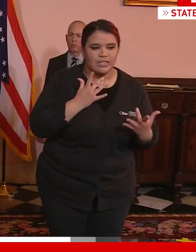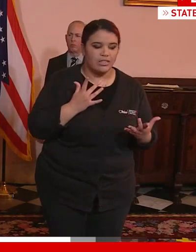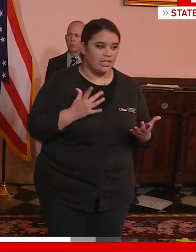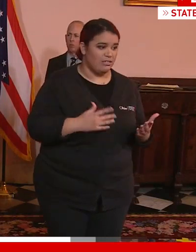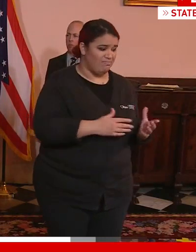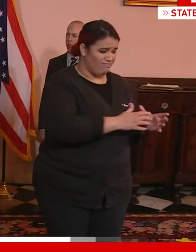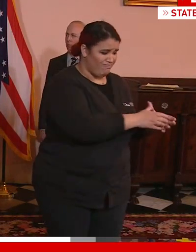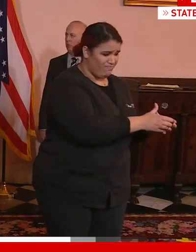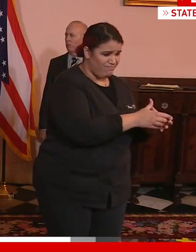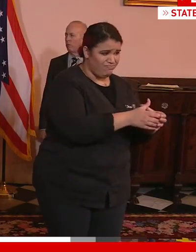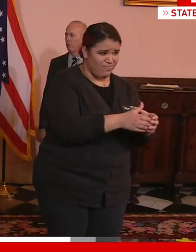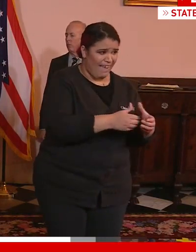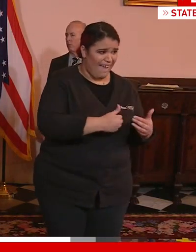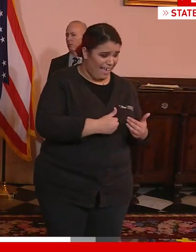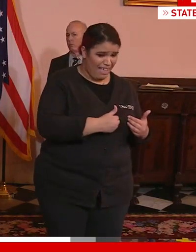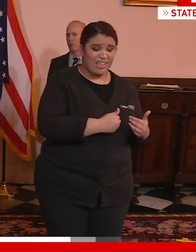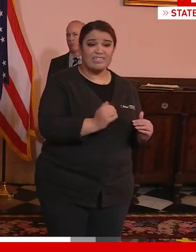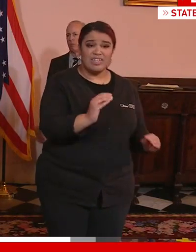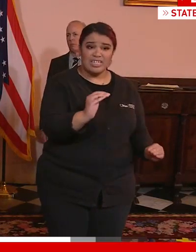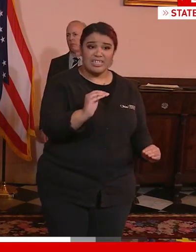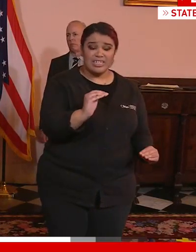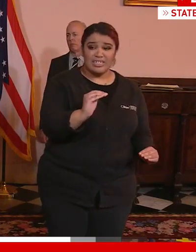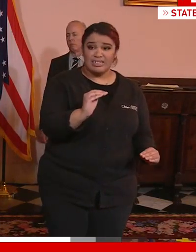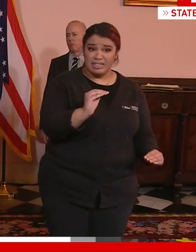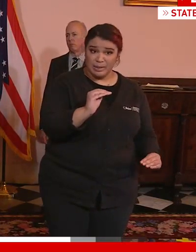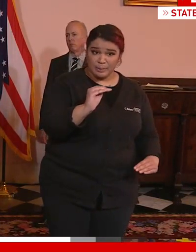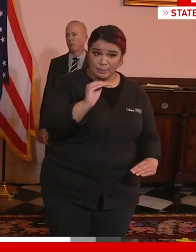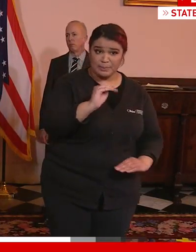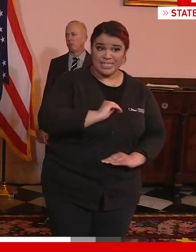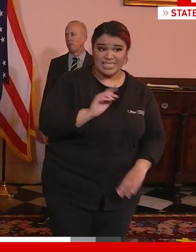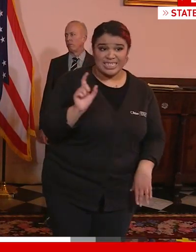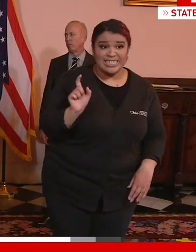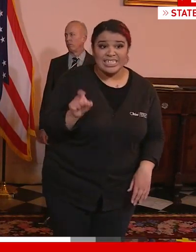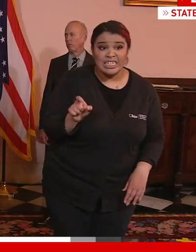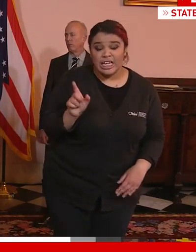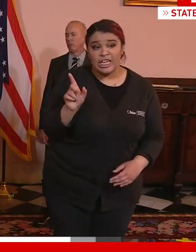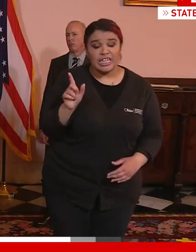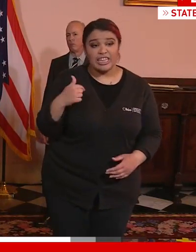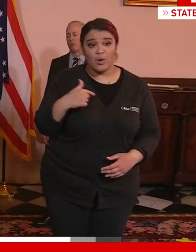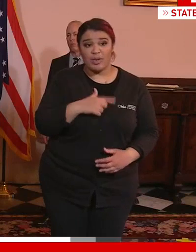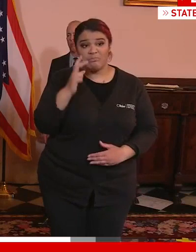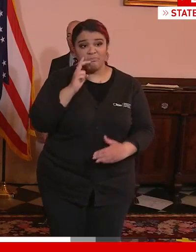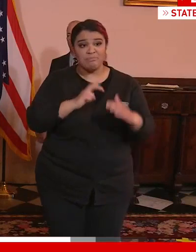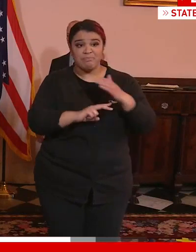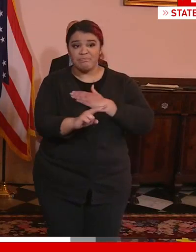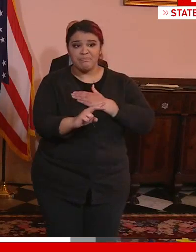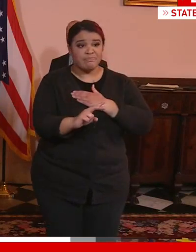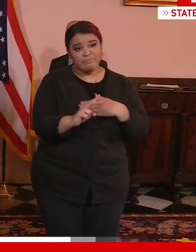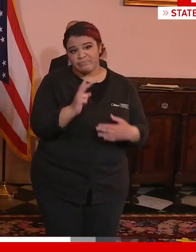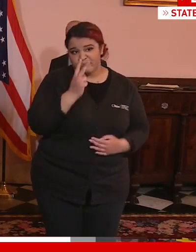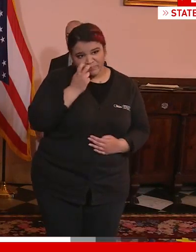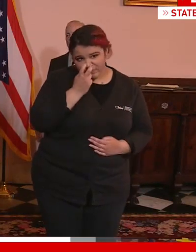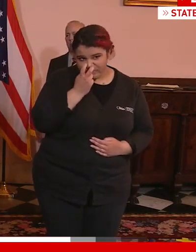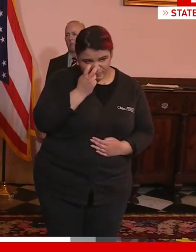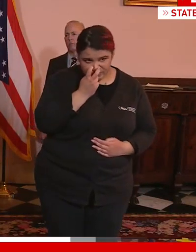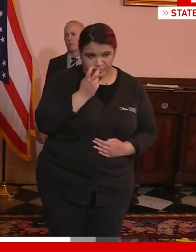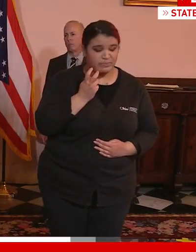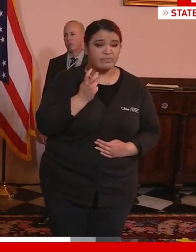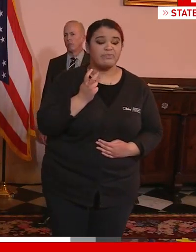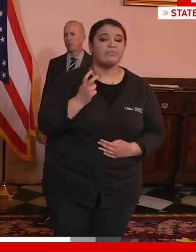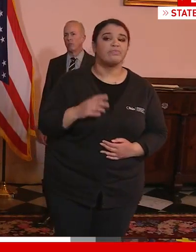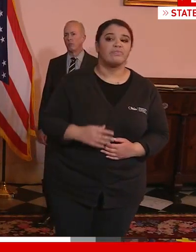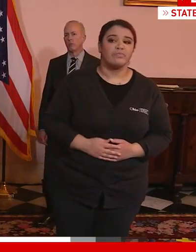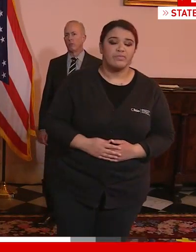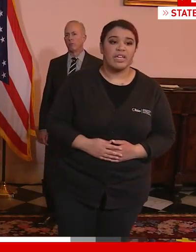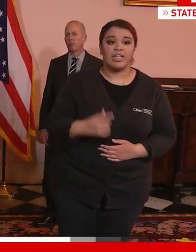really fill the entire gap of what we can anticipate based on the modeling that has been provided, what the